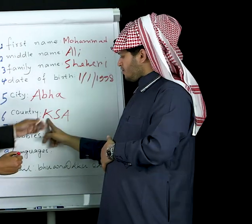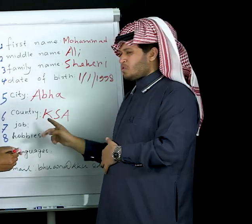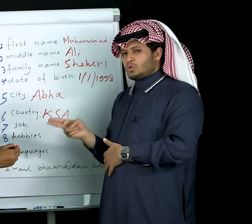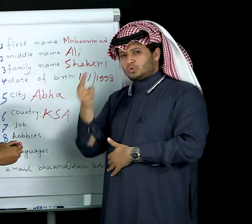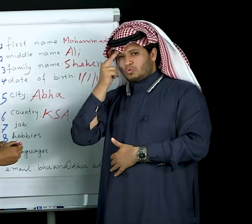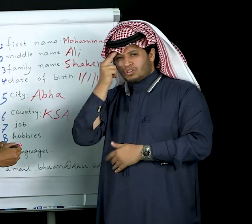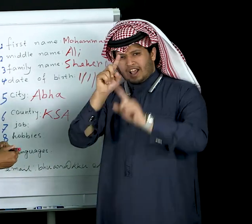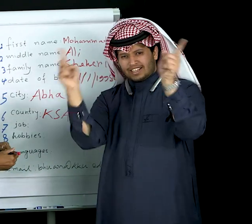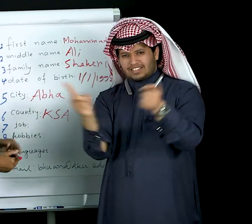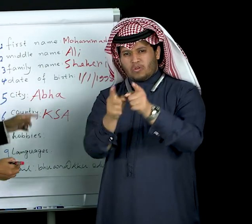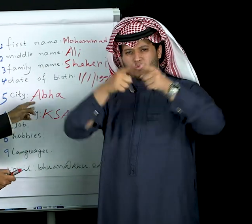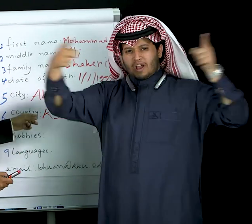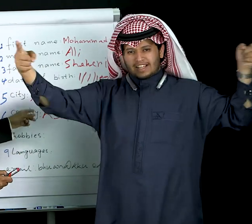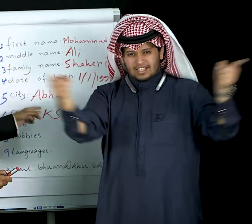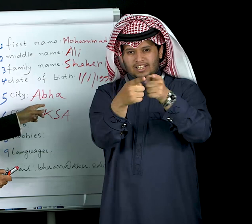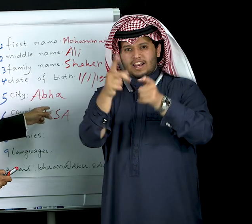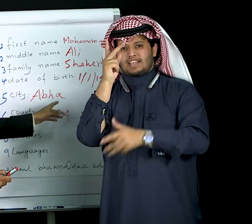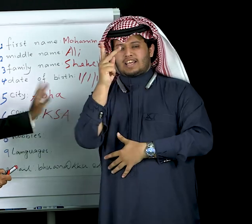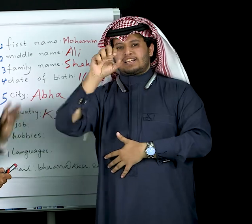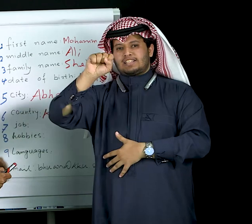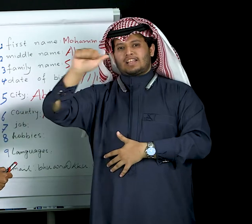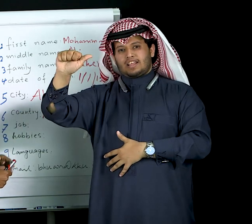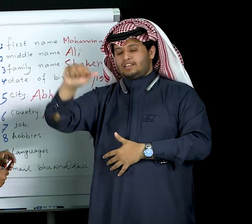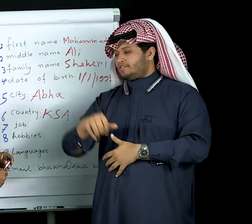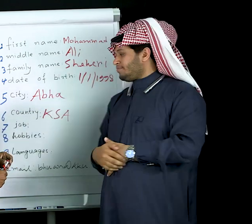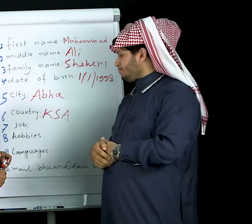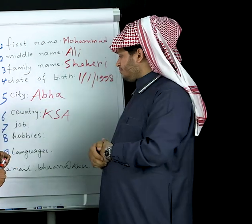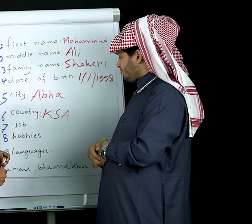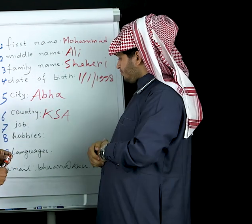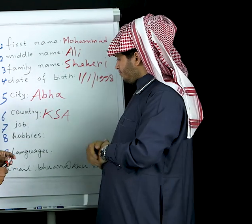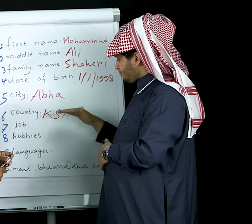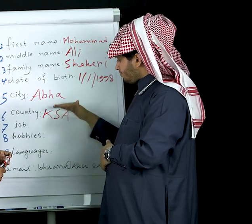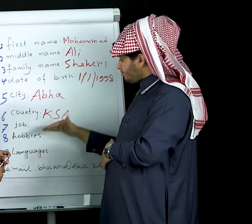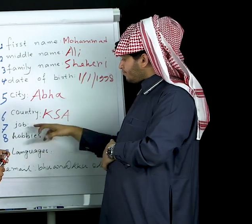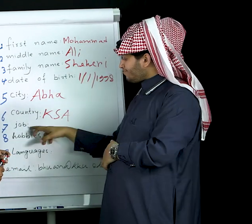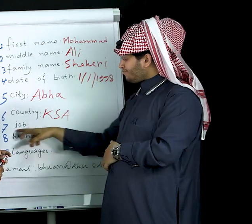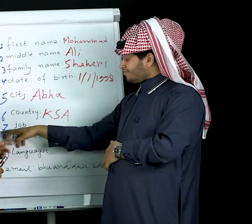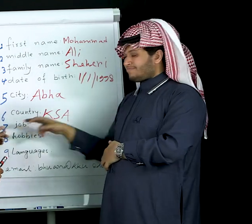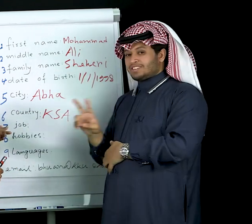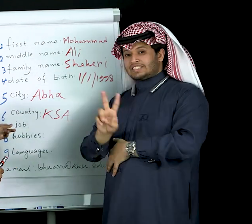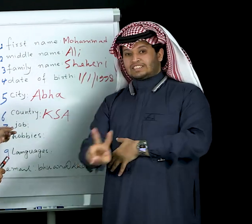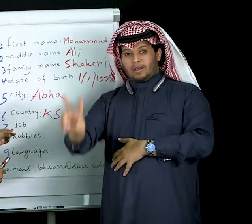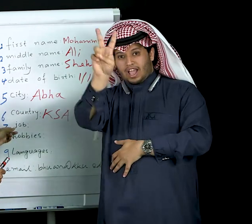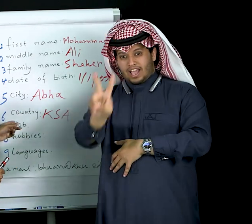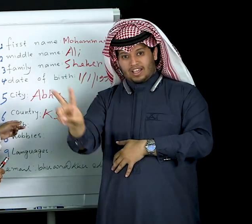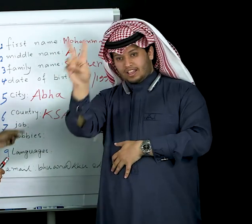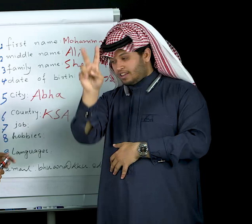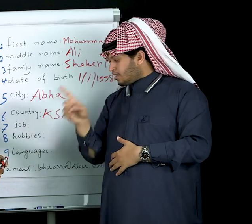elaborate form of KSA is Kingdom of Saudi Arabia. Okay. Now, point number 7 is job. What